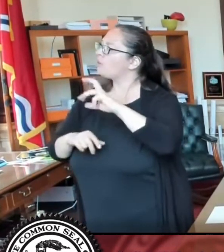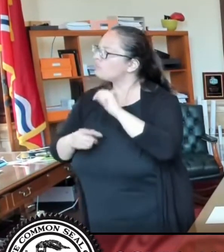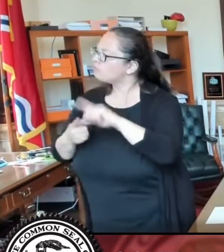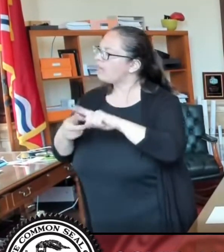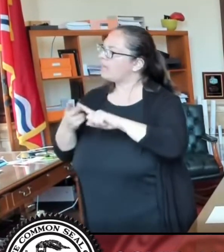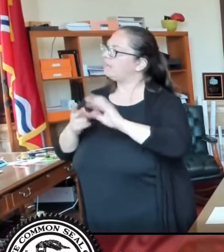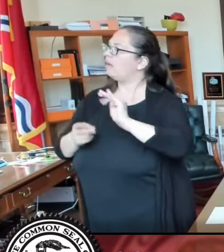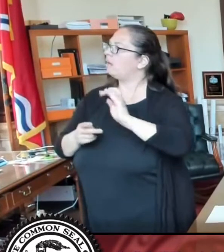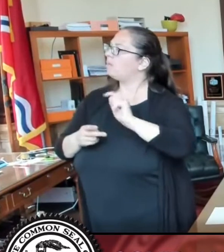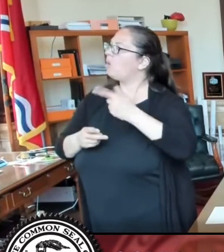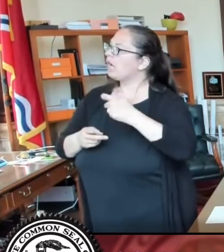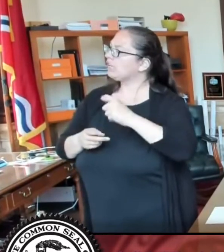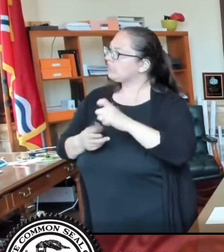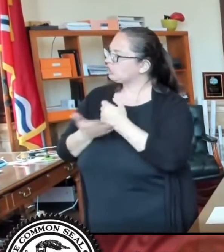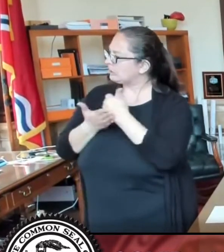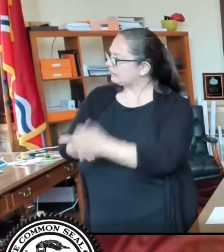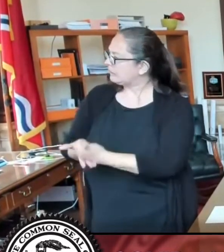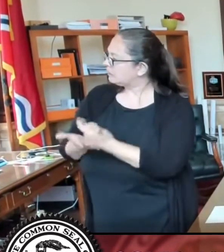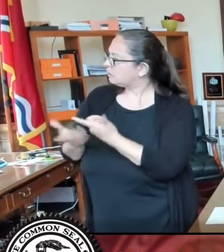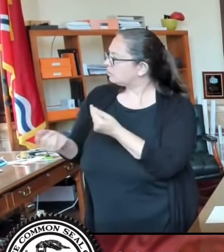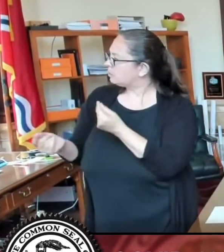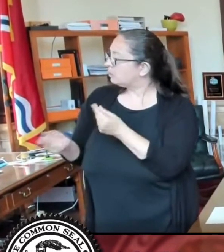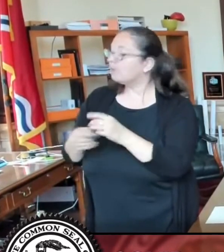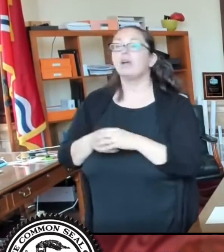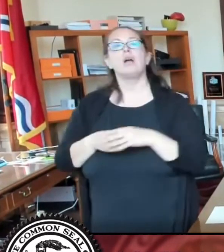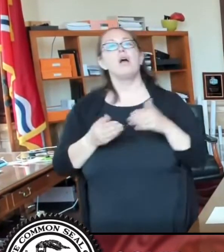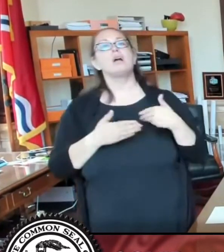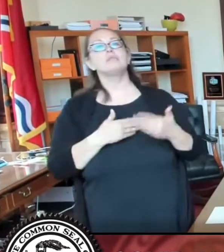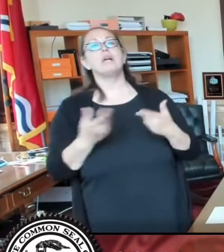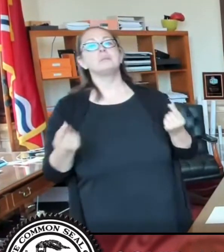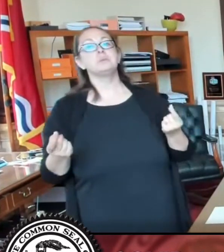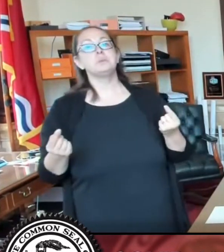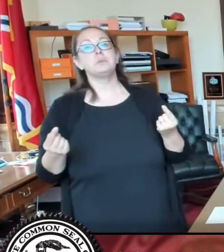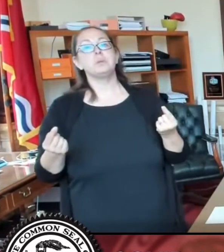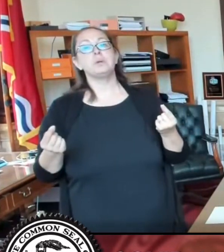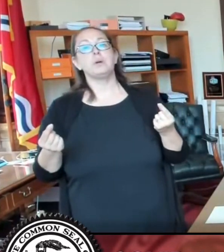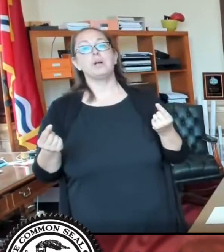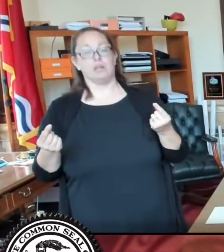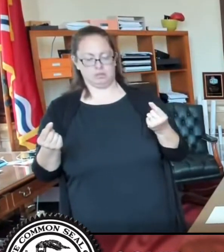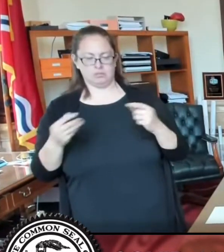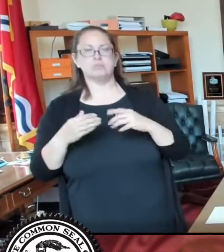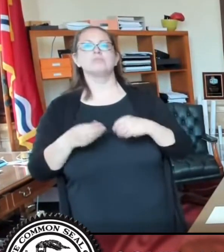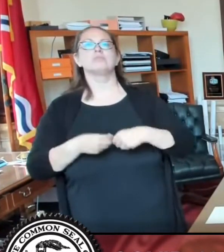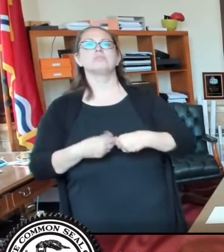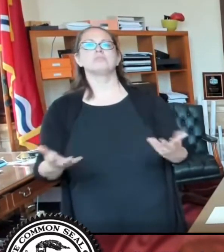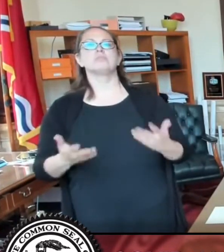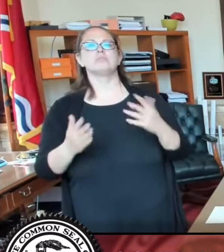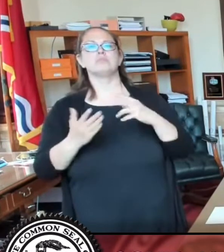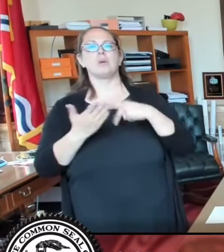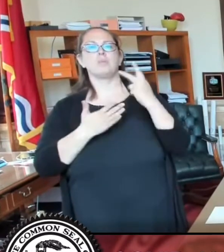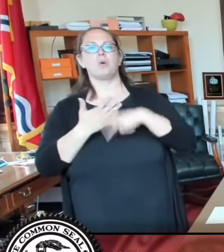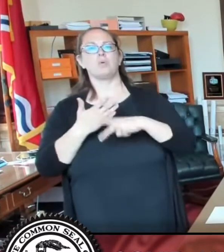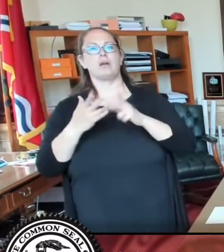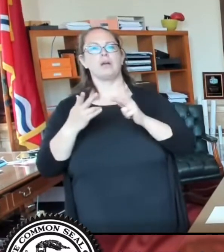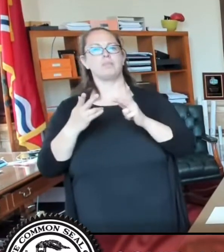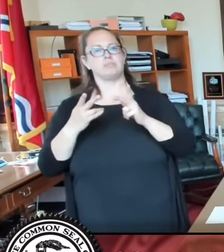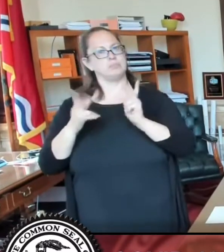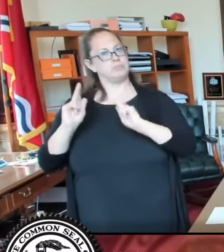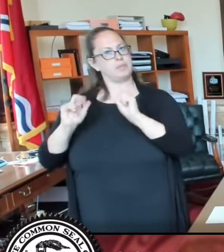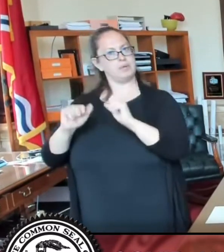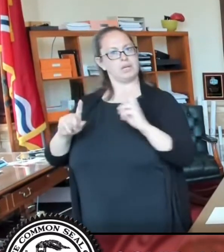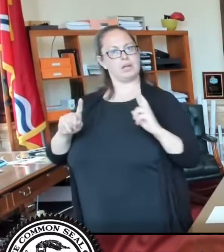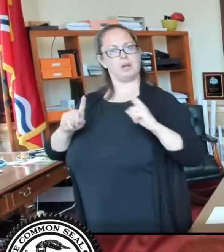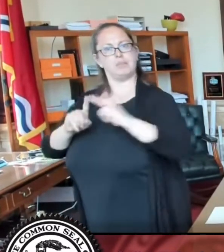assistance? So next step, we'll be rolling out a program where people can apply. We